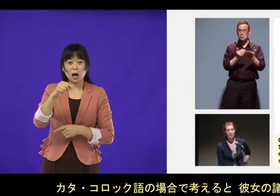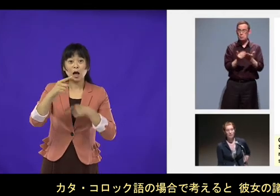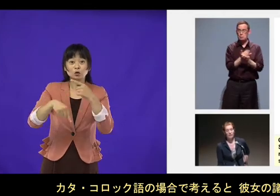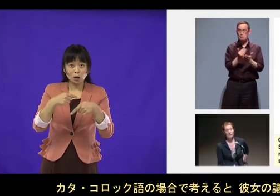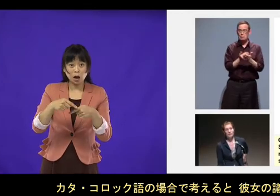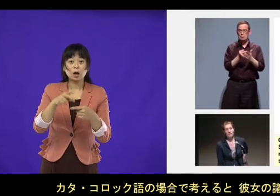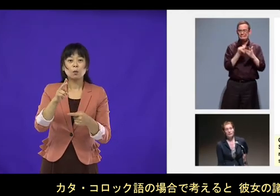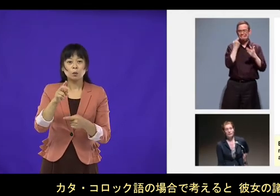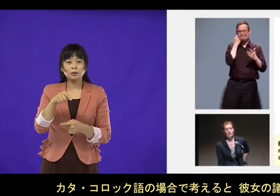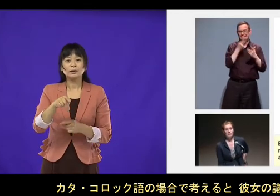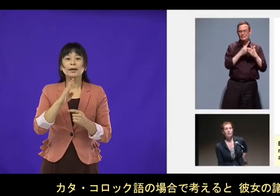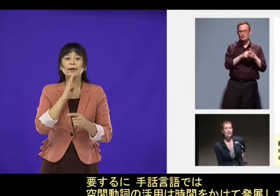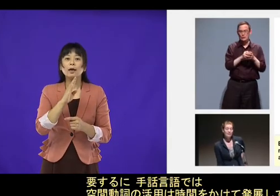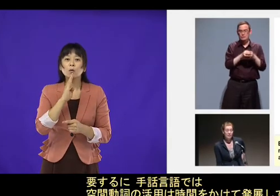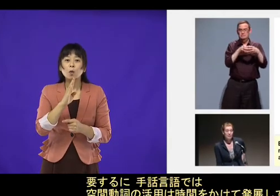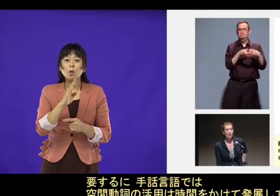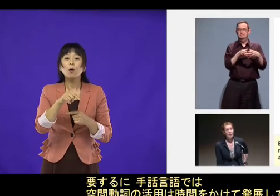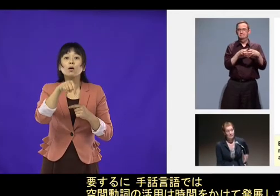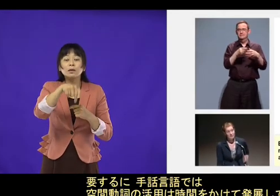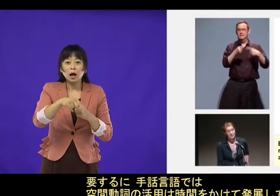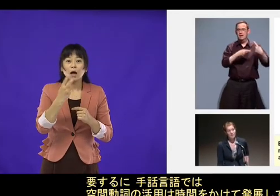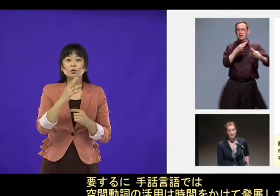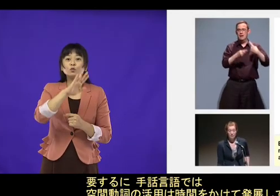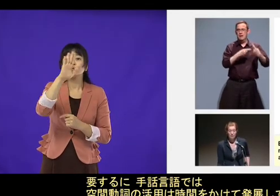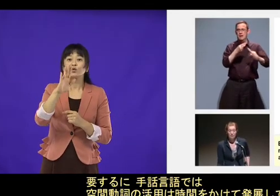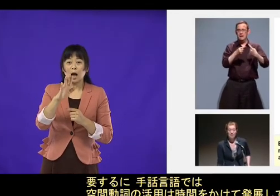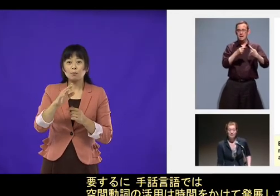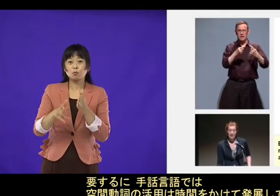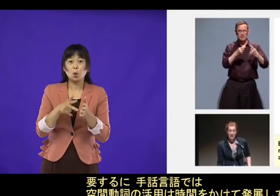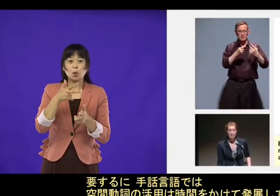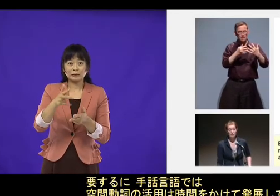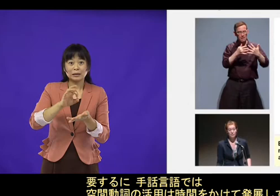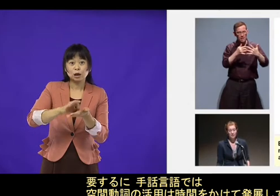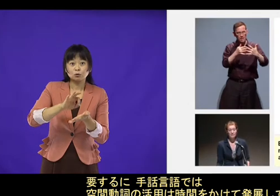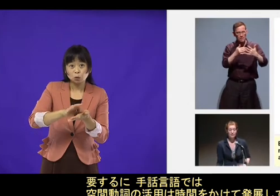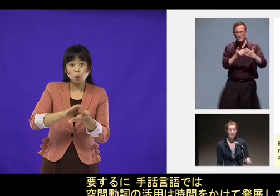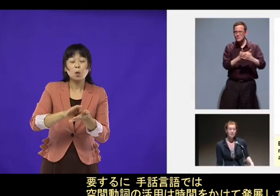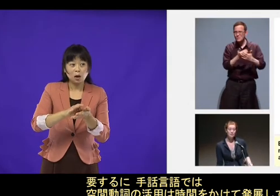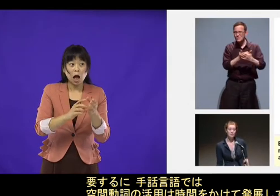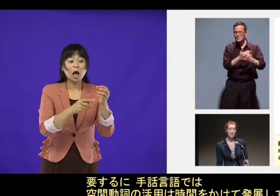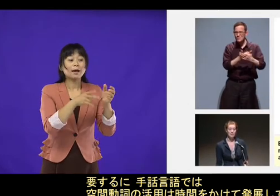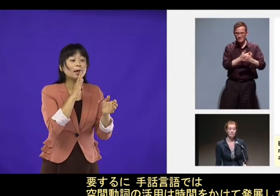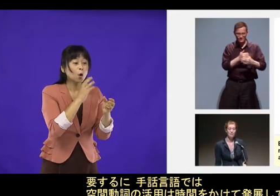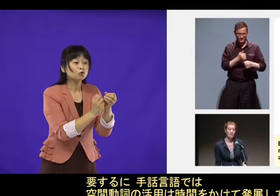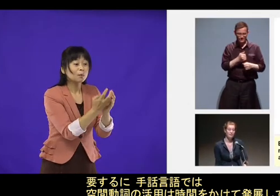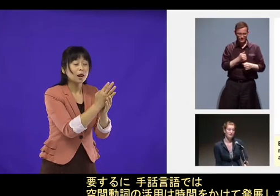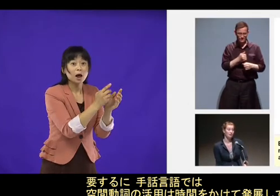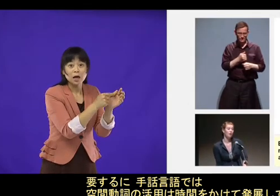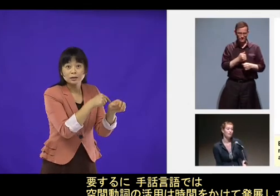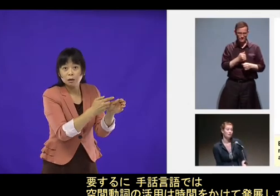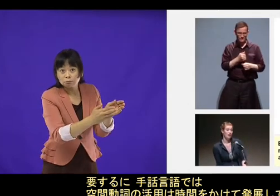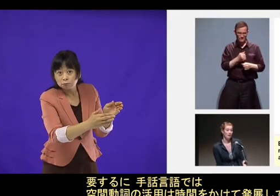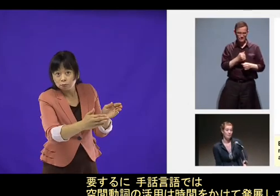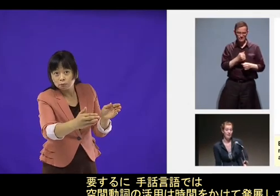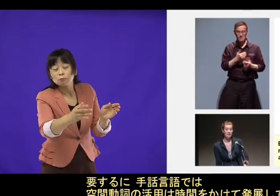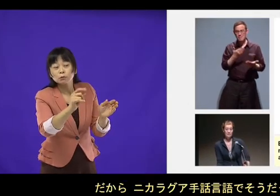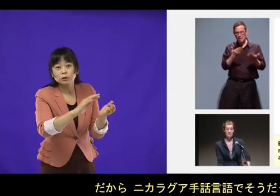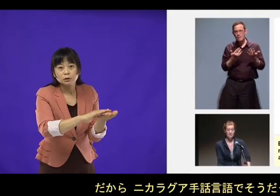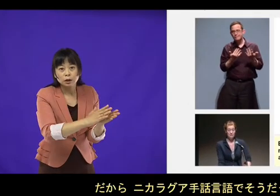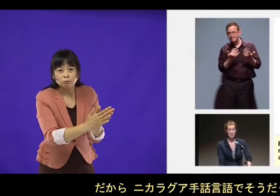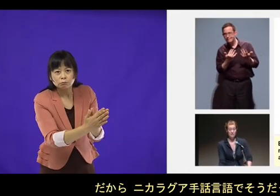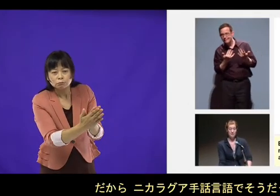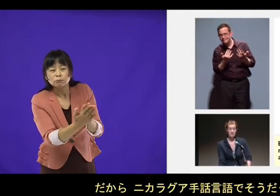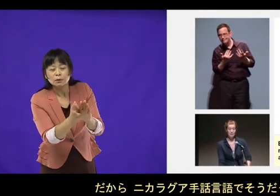Katakalok, well, basically her argument is that, you know, that sign language might develop spatial verb inflection over time, and